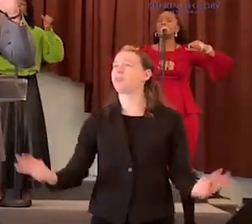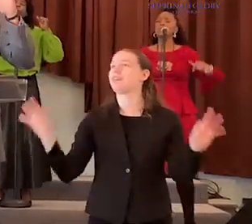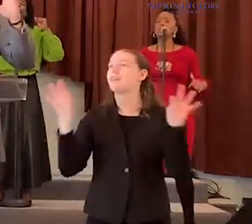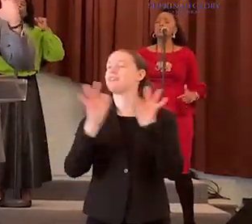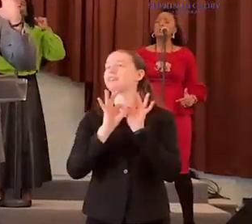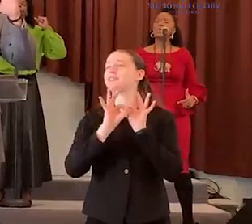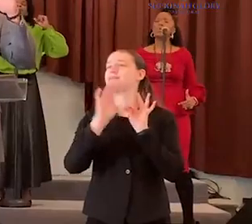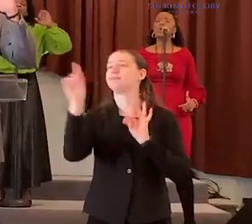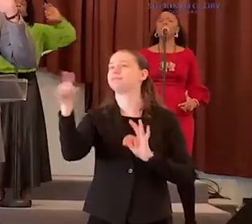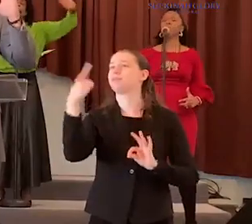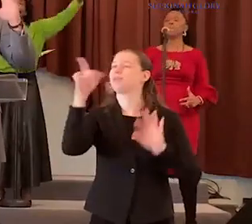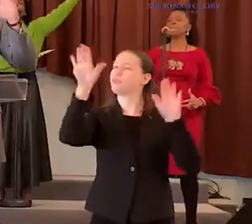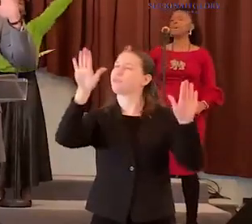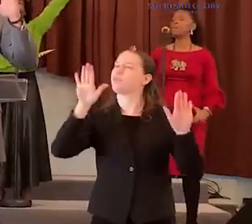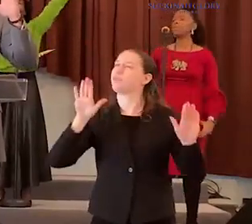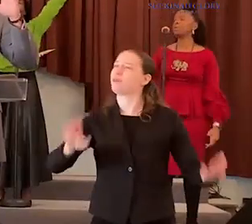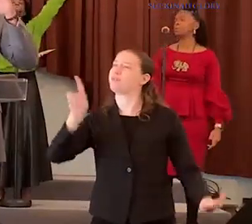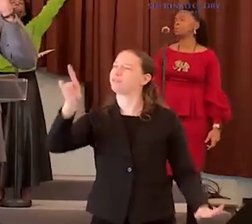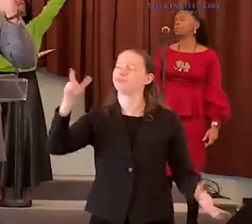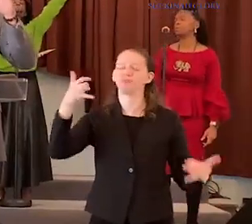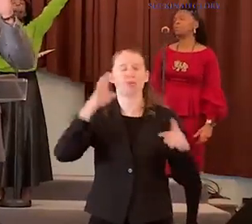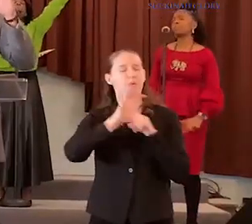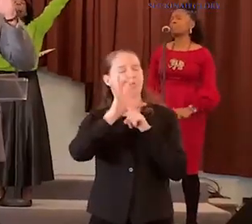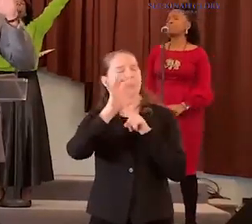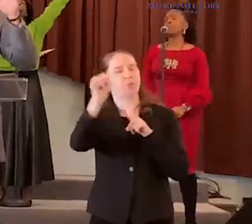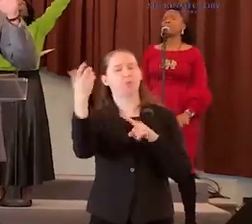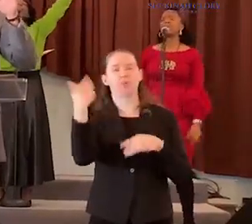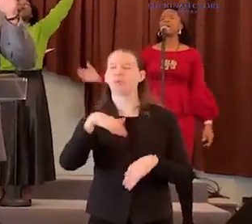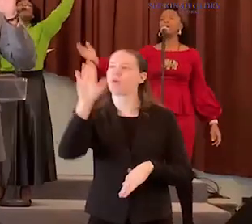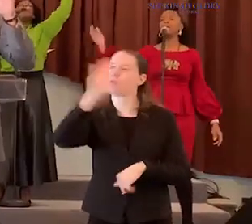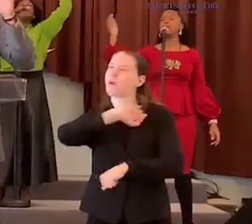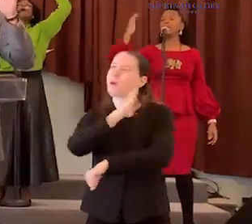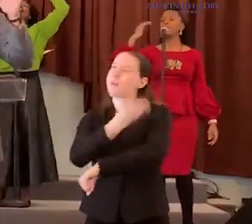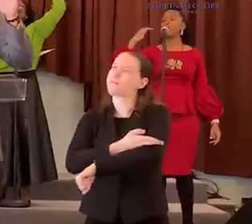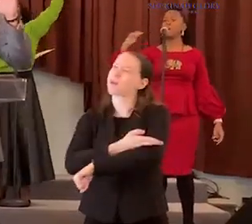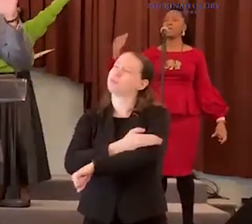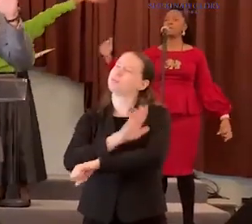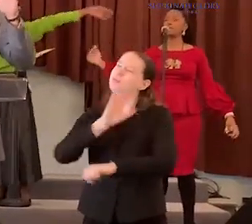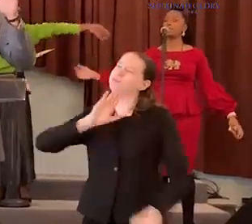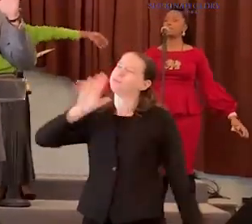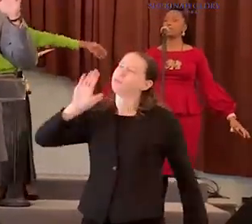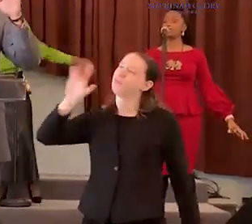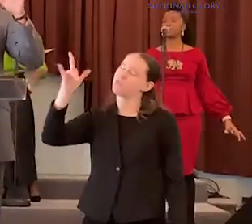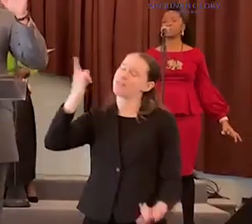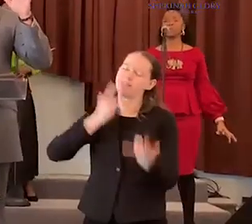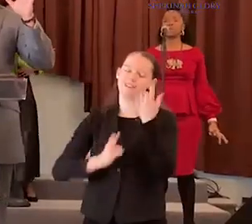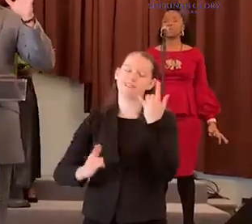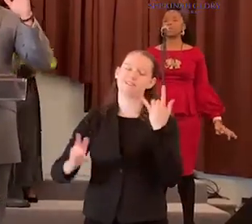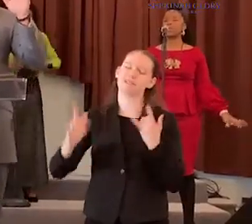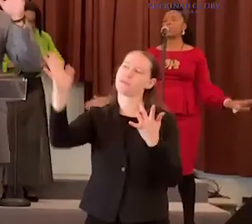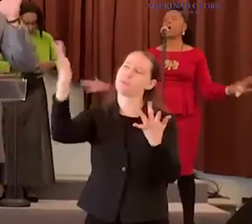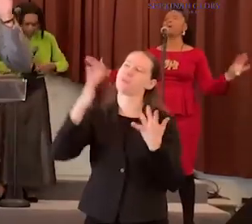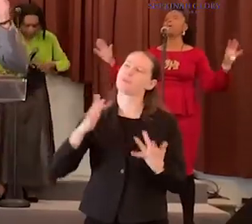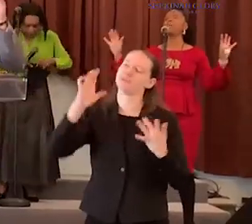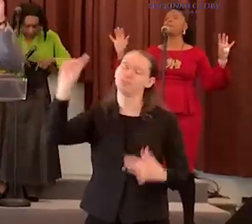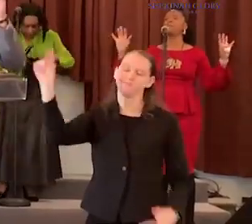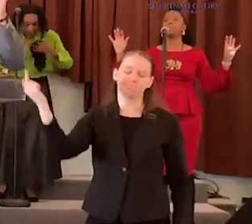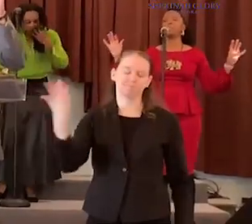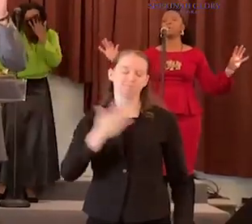You are wonderful. You are great. You are powerful. You are loving. You are merciful and